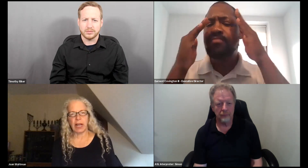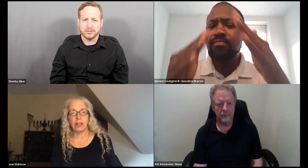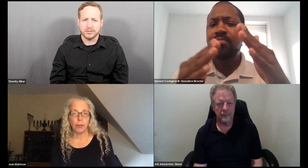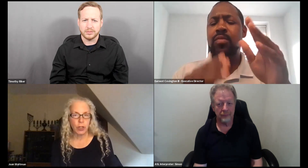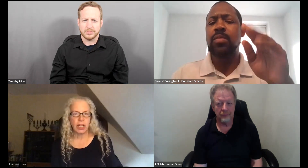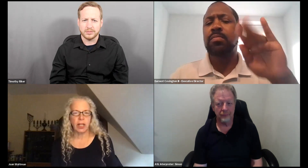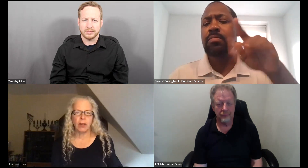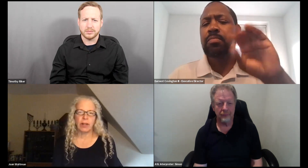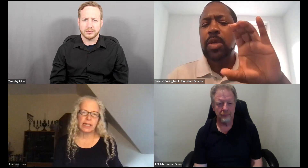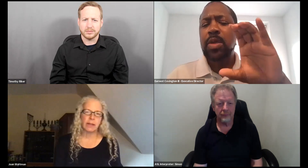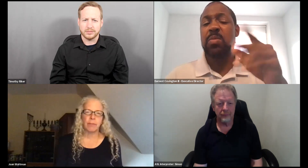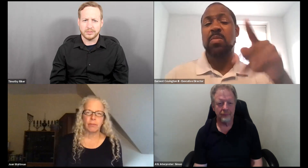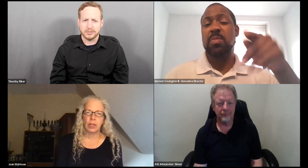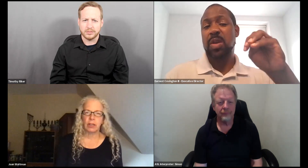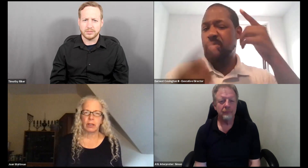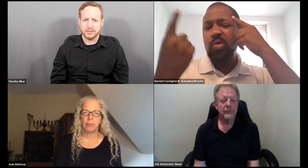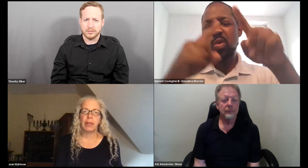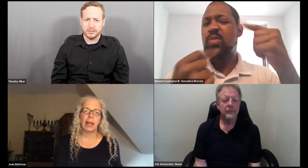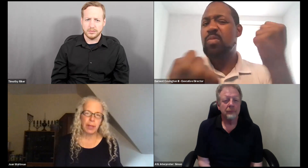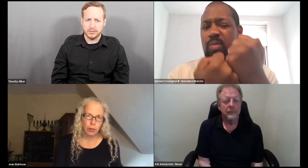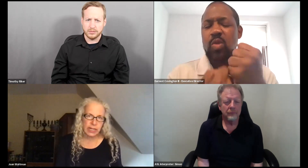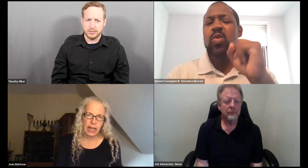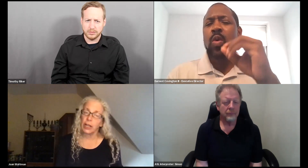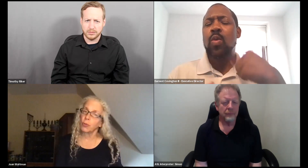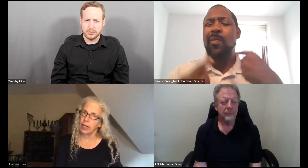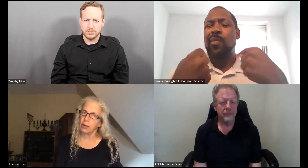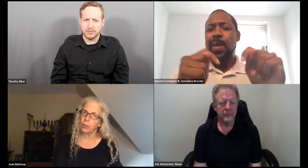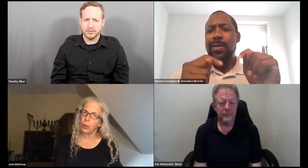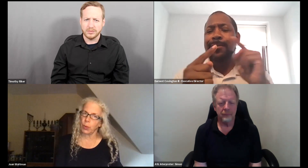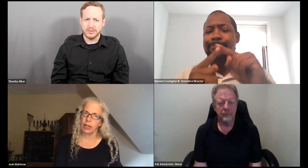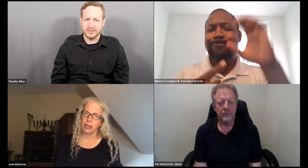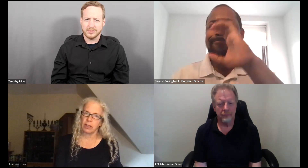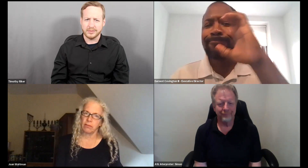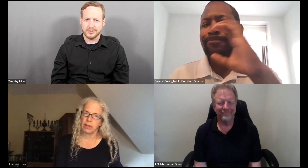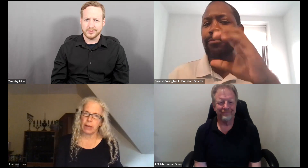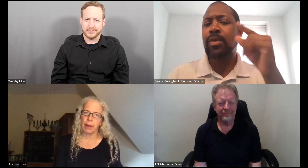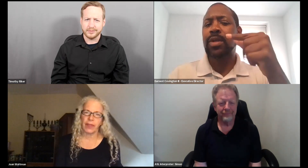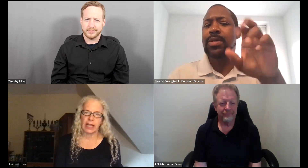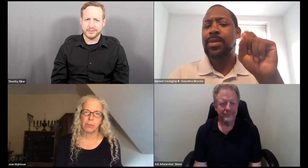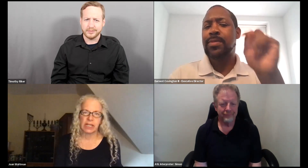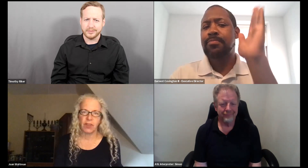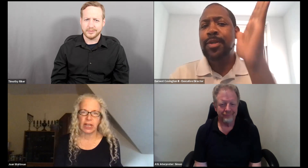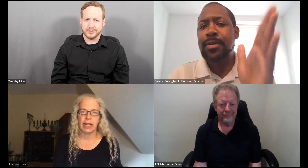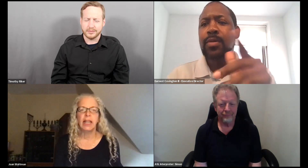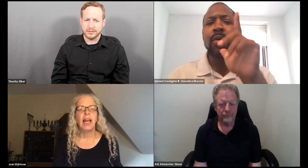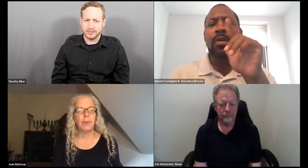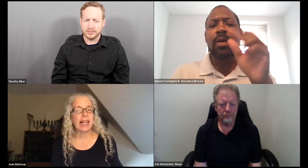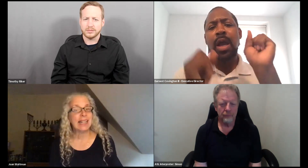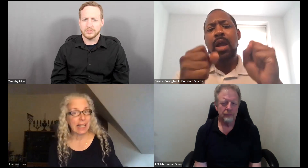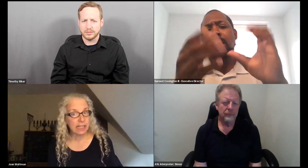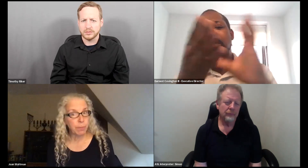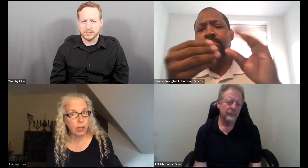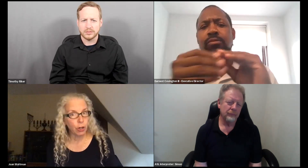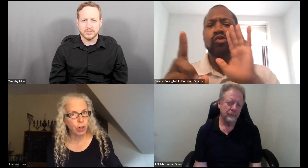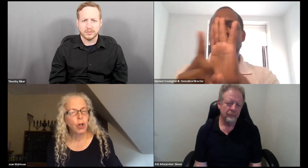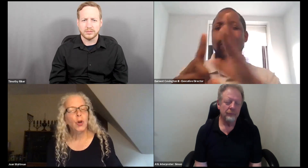would be on: diversity, racism, BIPOC. I agree. We want to think about that specifically. And we'd like a